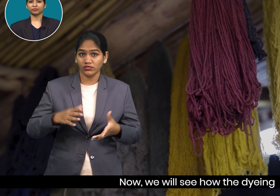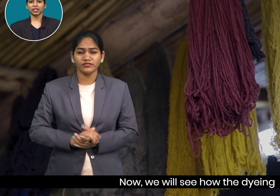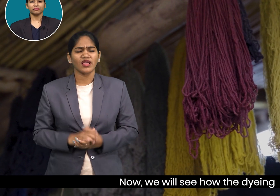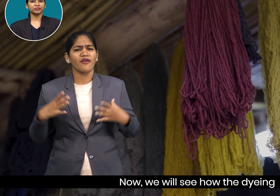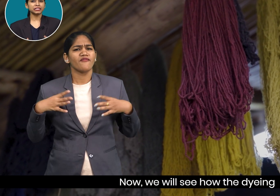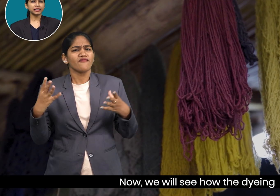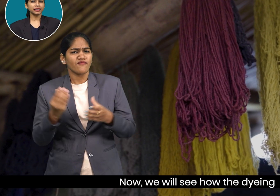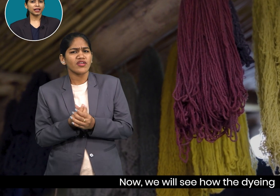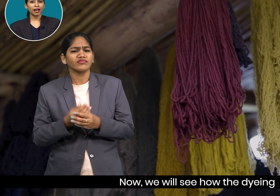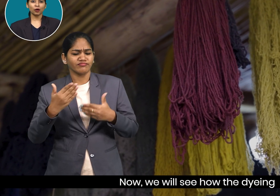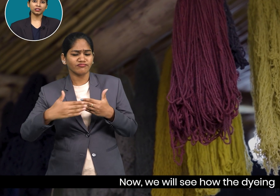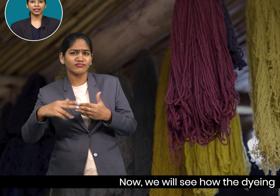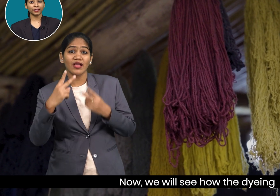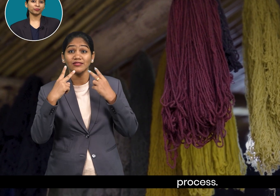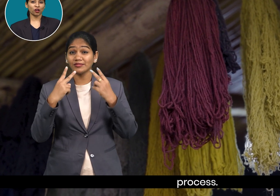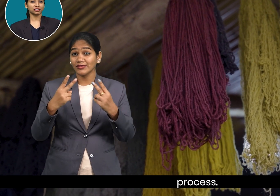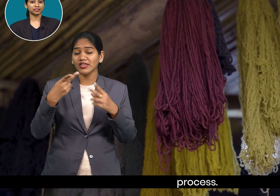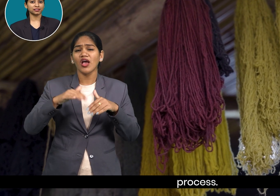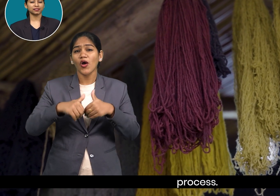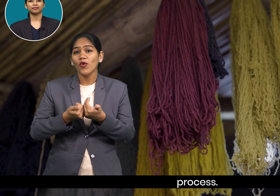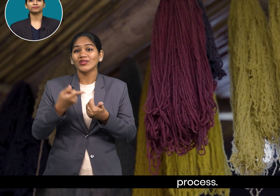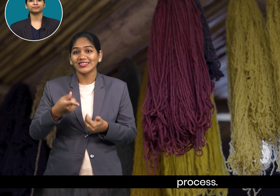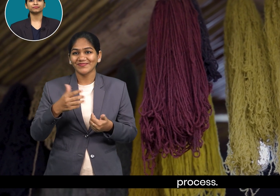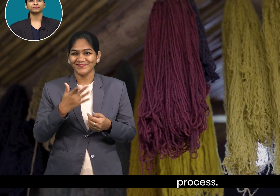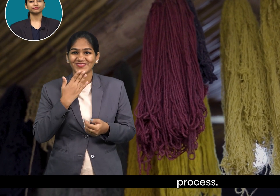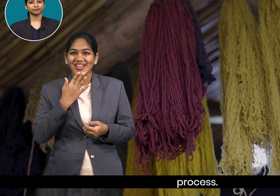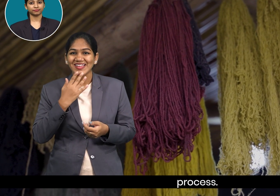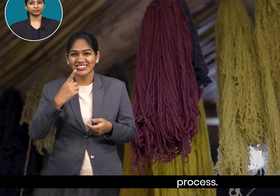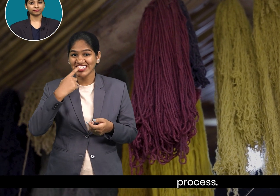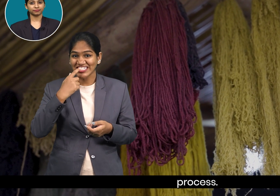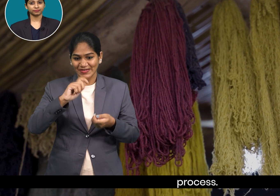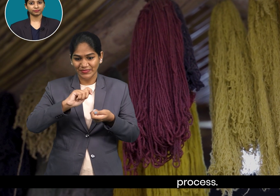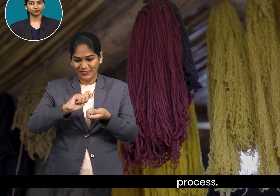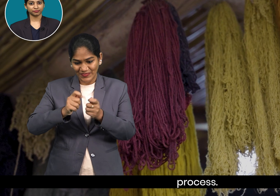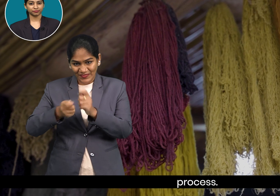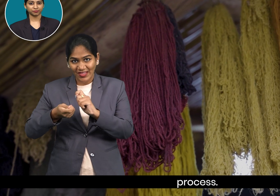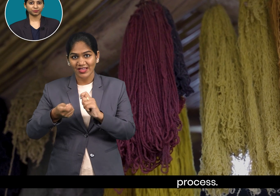Now, we will see how the dyeing process.